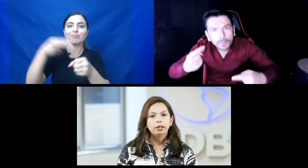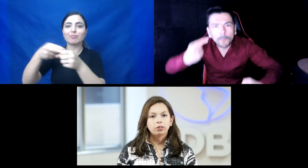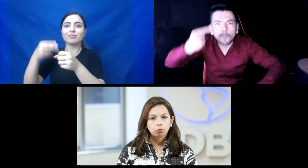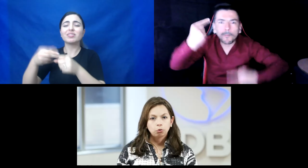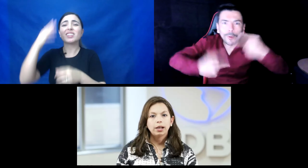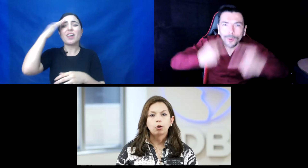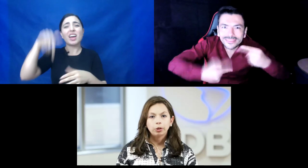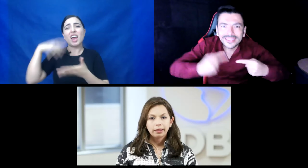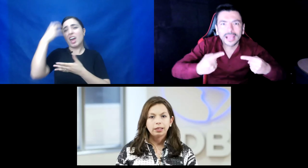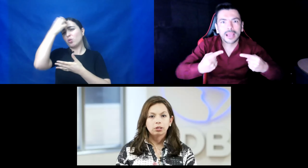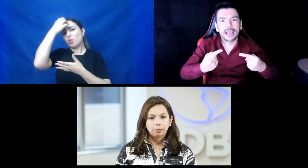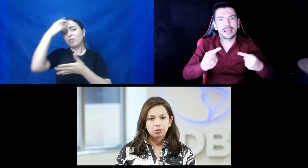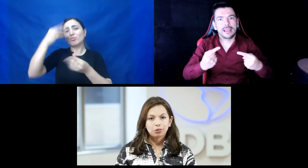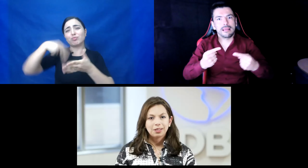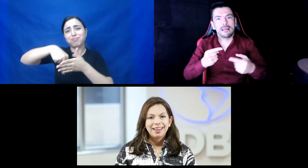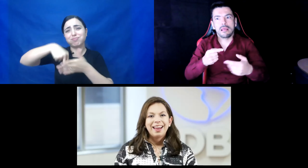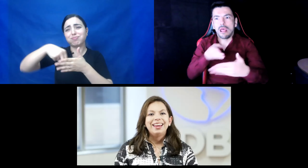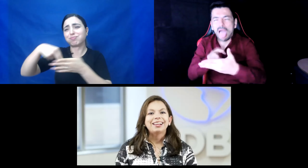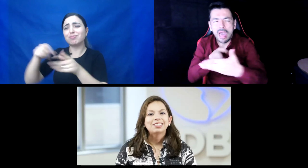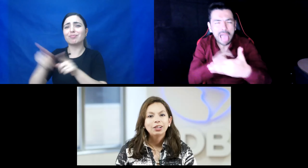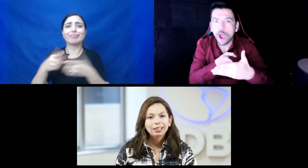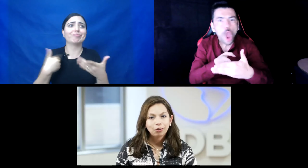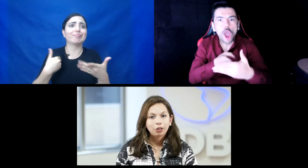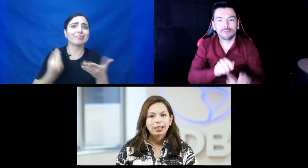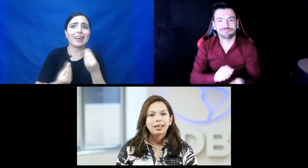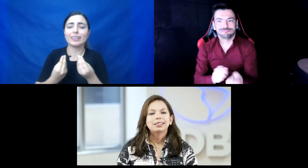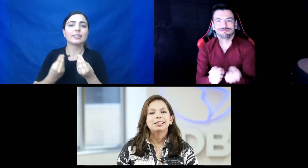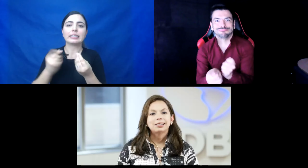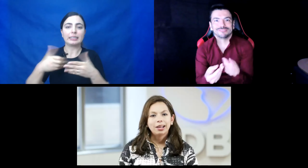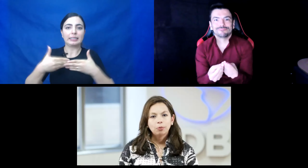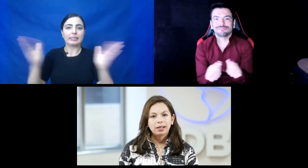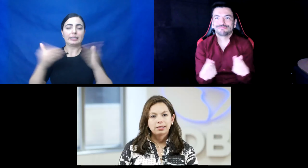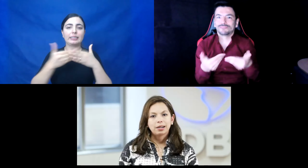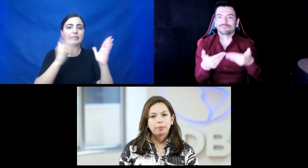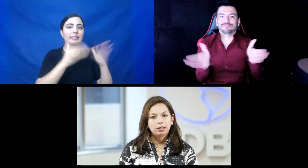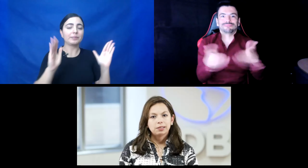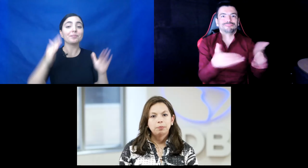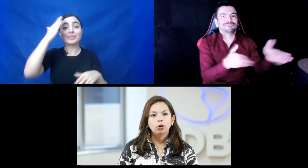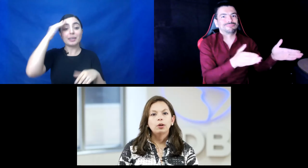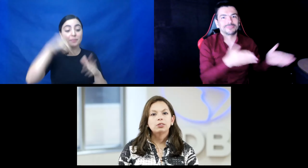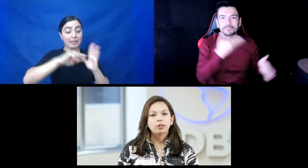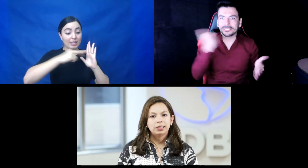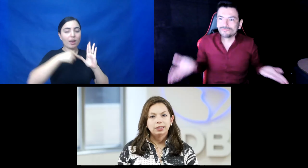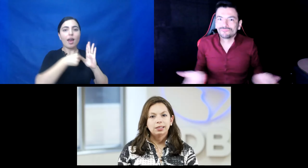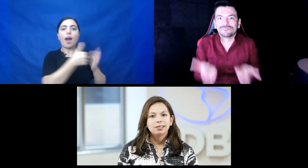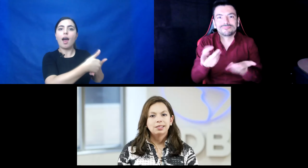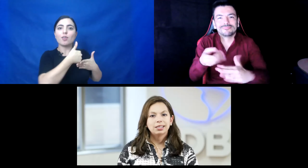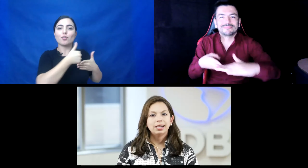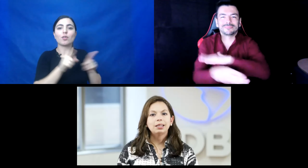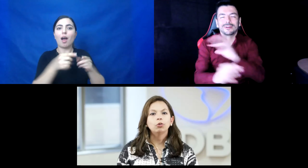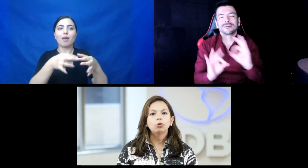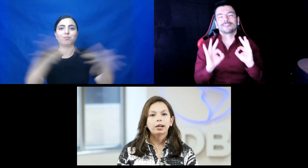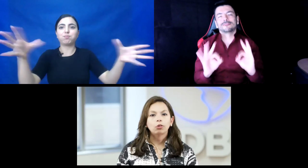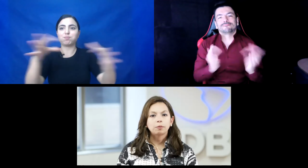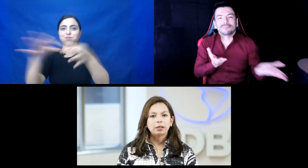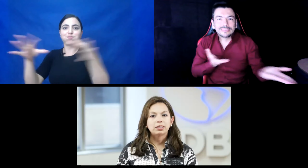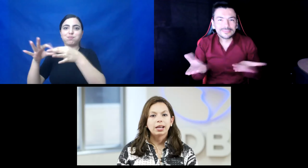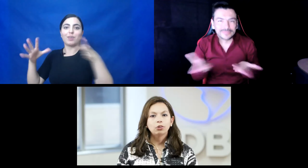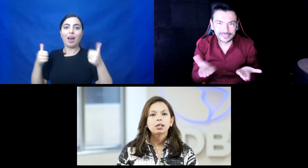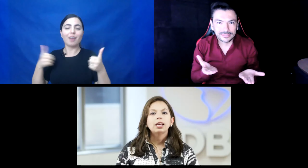and eliminate the educational barriers. And this needs to be done through work with the community and through various services. We need to